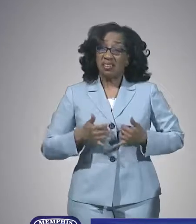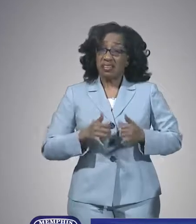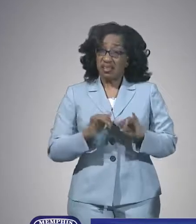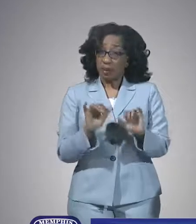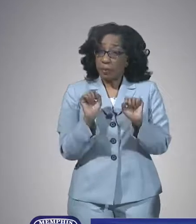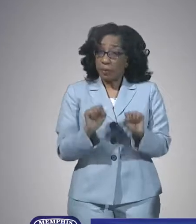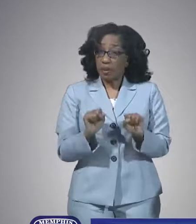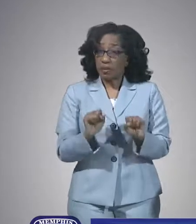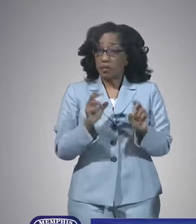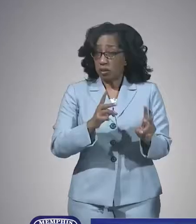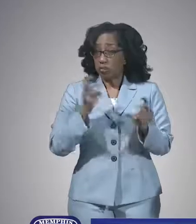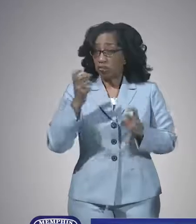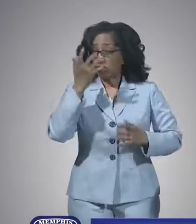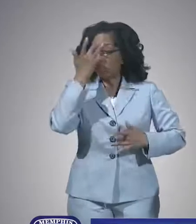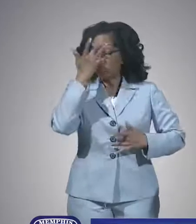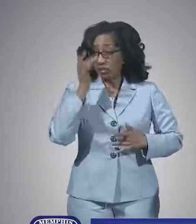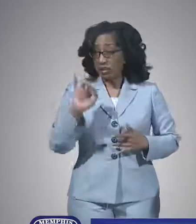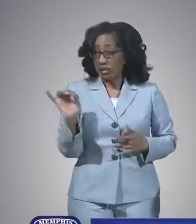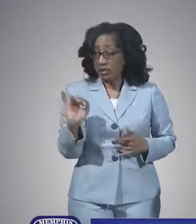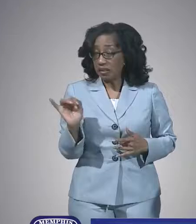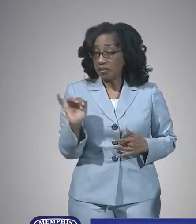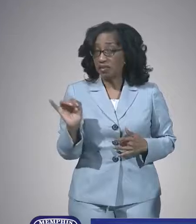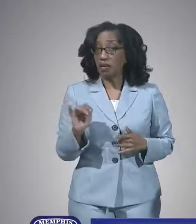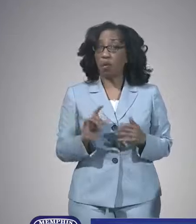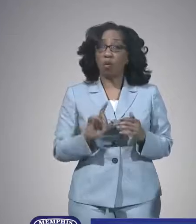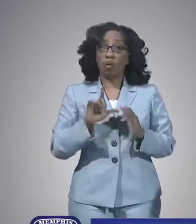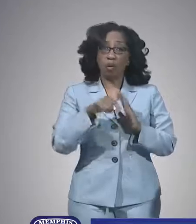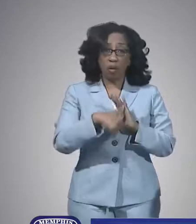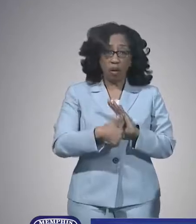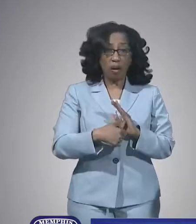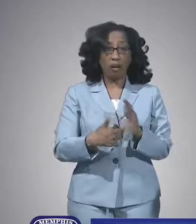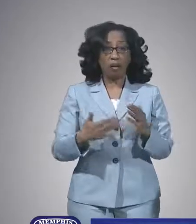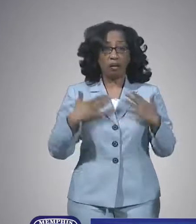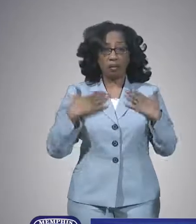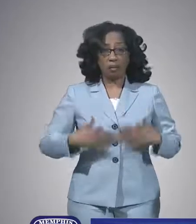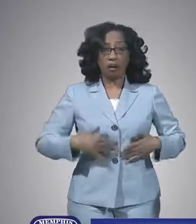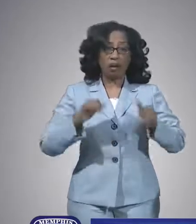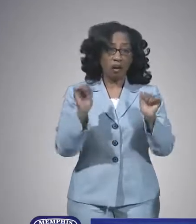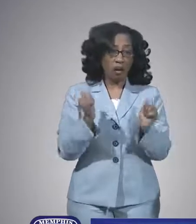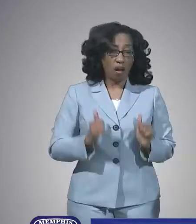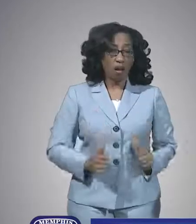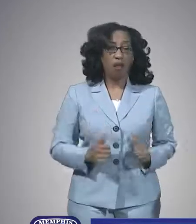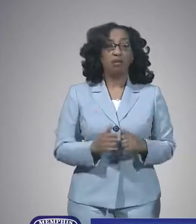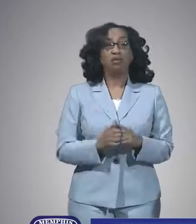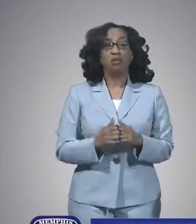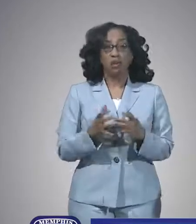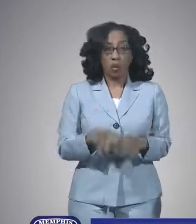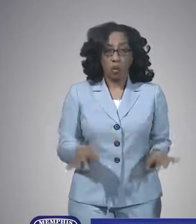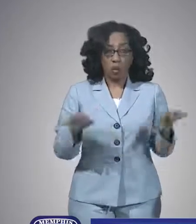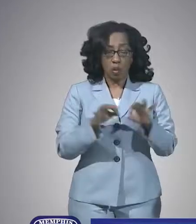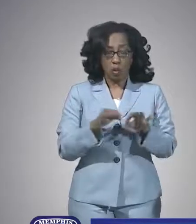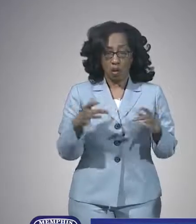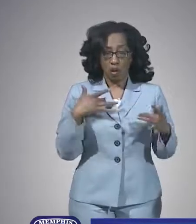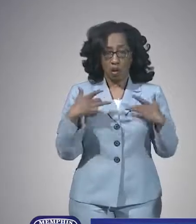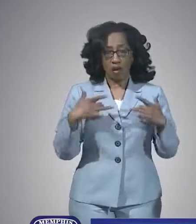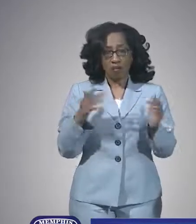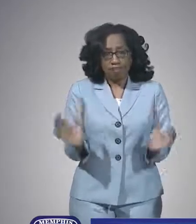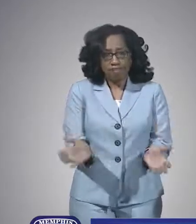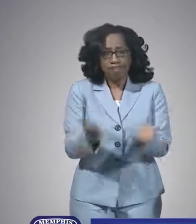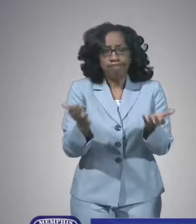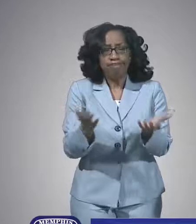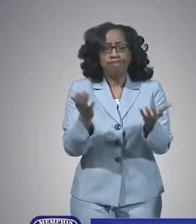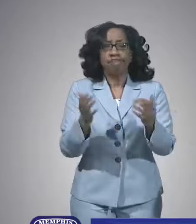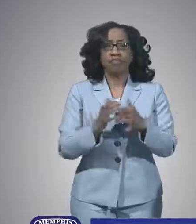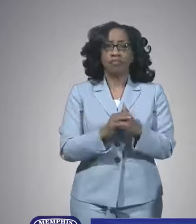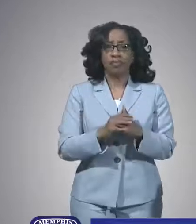and possibly poor outcomes due to those infections. And so that's why we continue to highly encourage